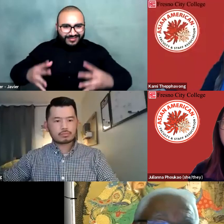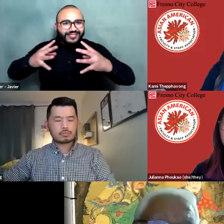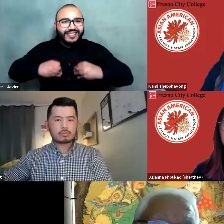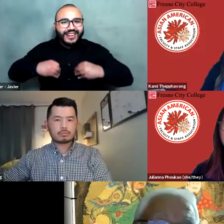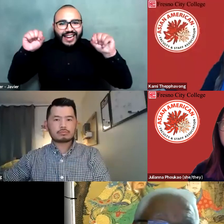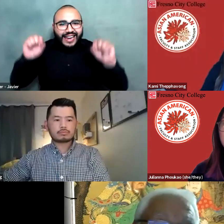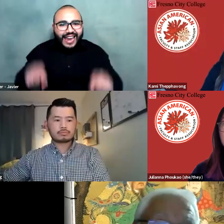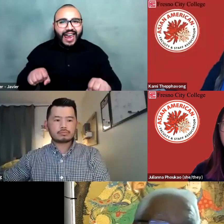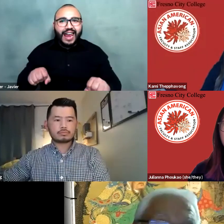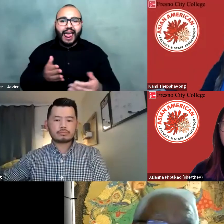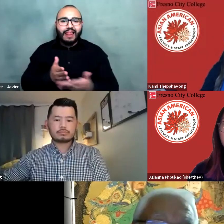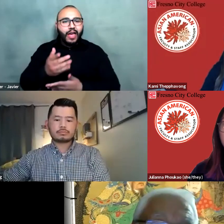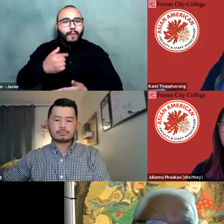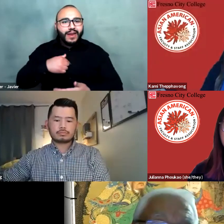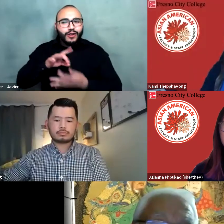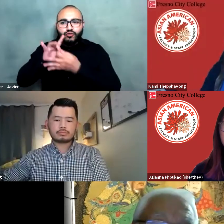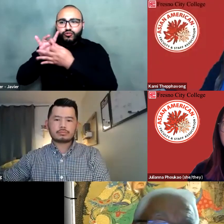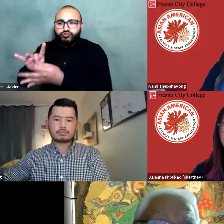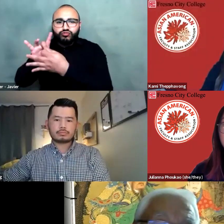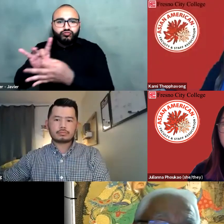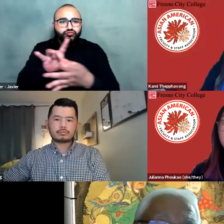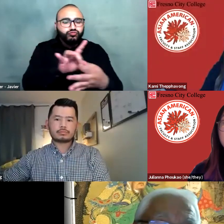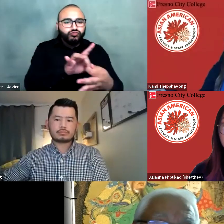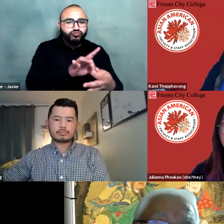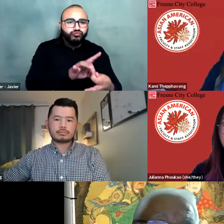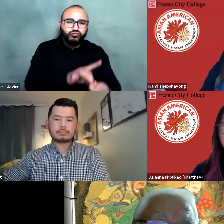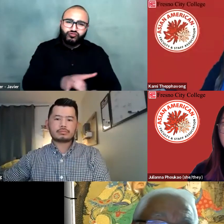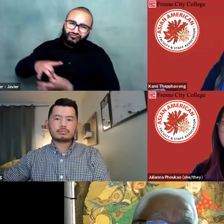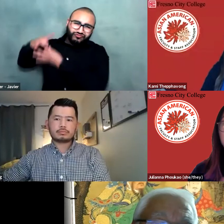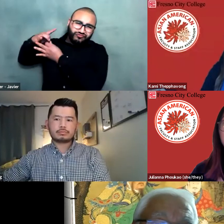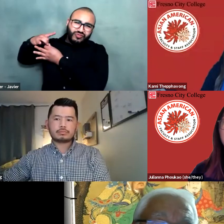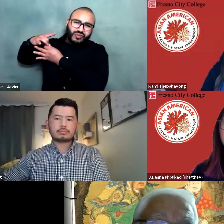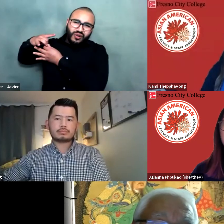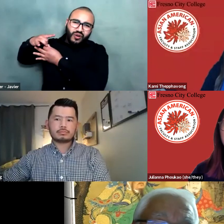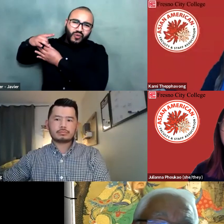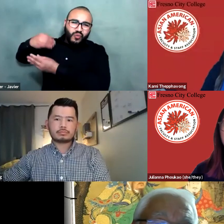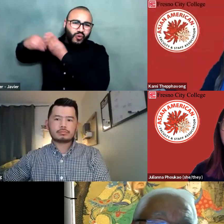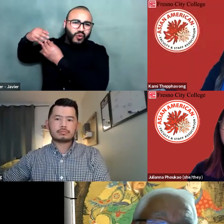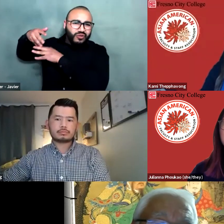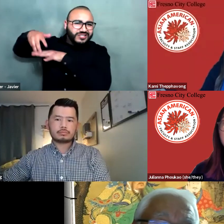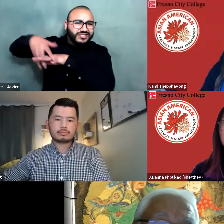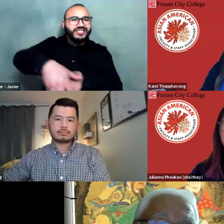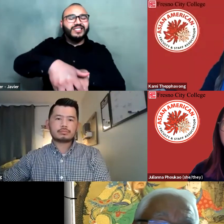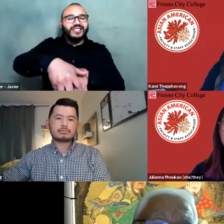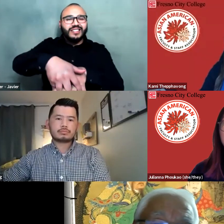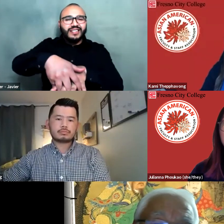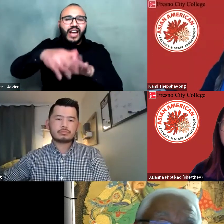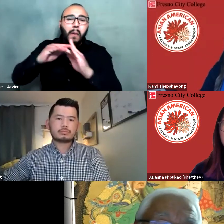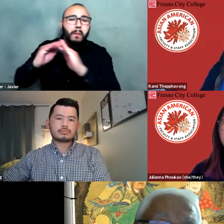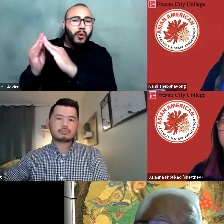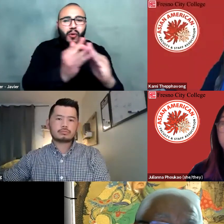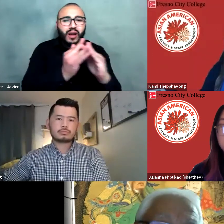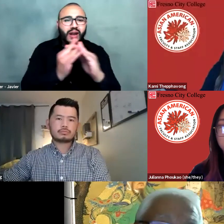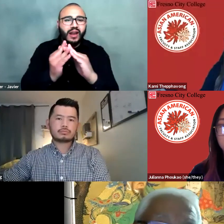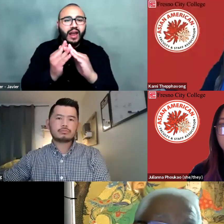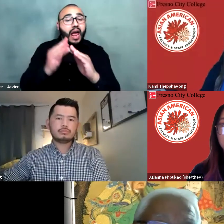has allowed me to connect with my roots and the community. And I've been lucky enough to connect Laotian